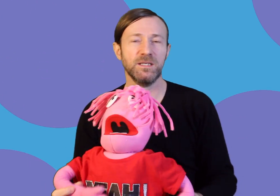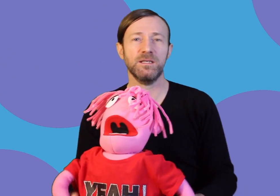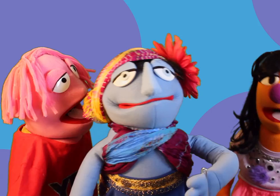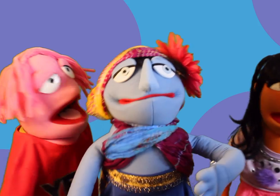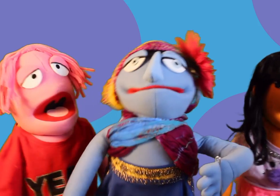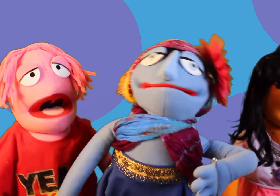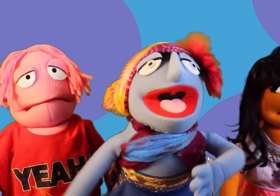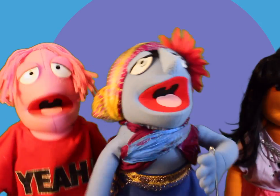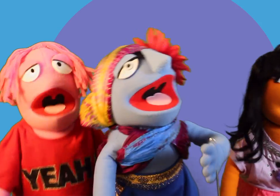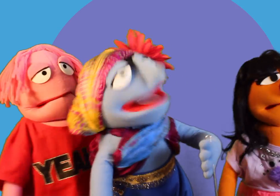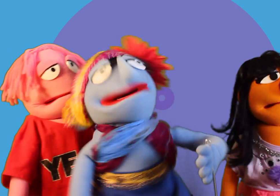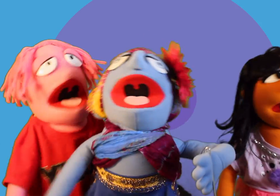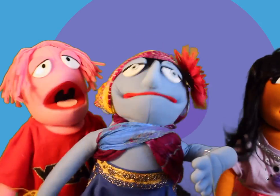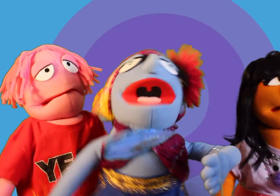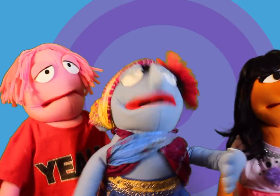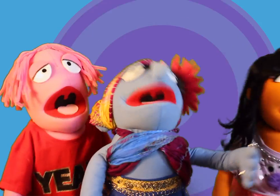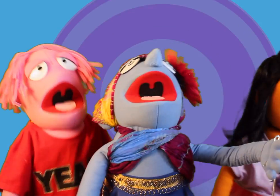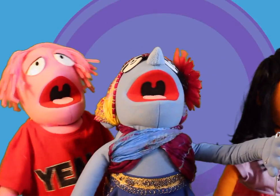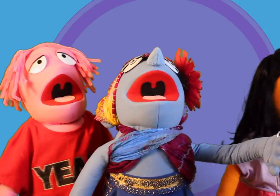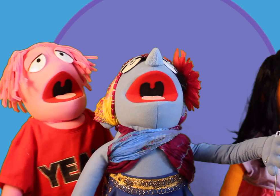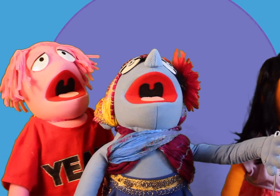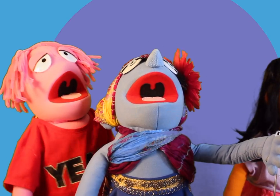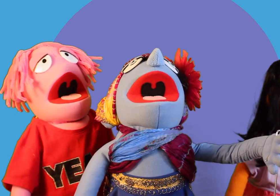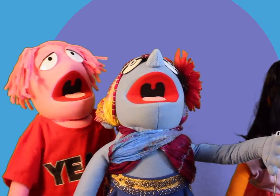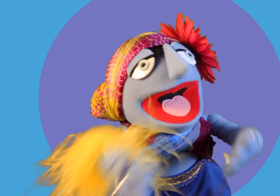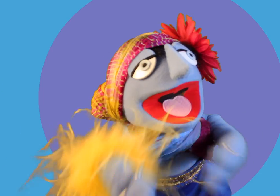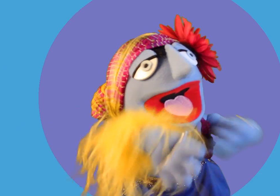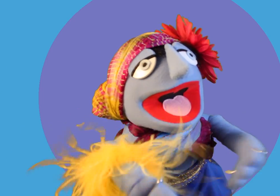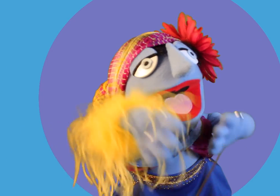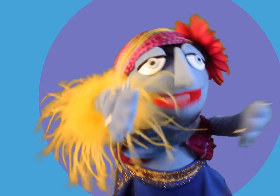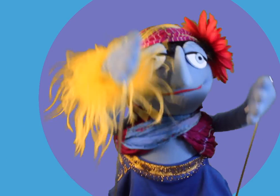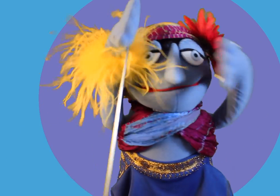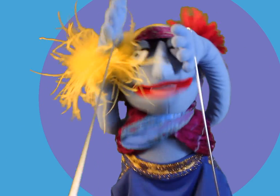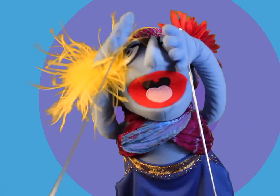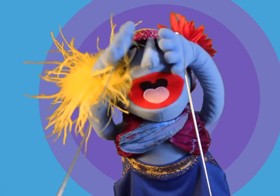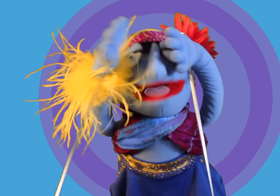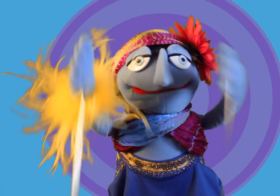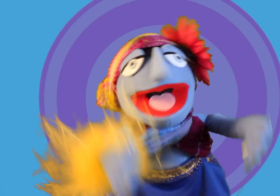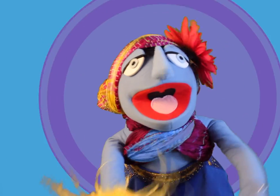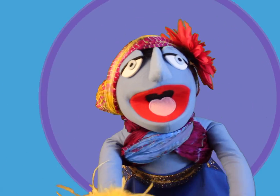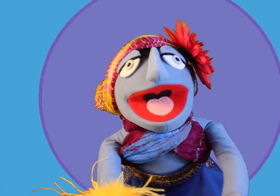The happier we'll be.